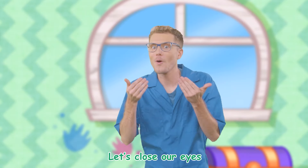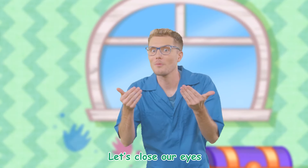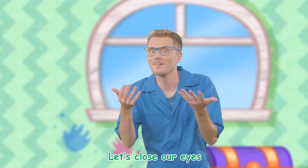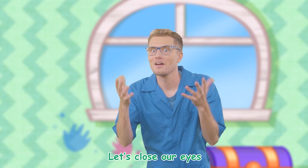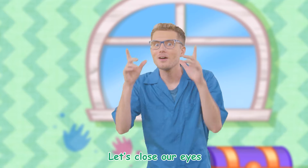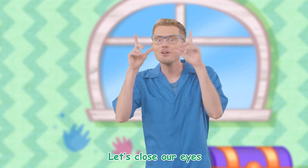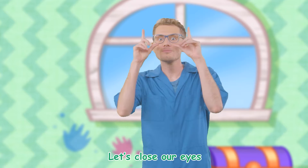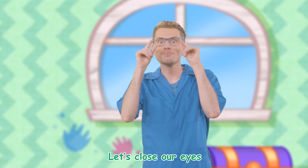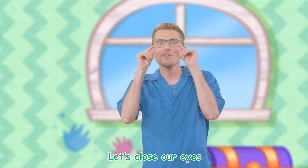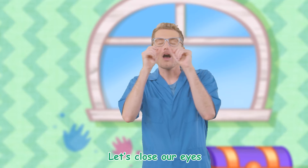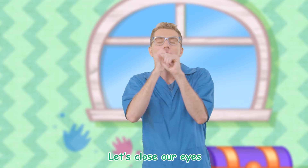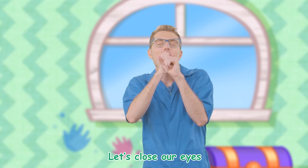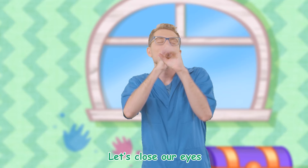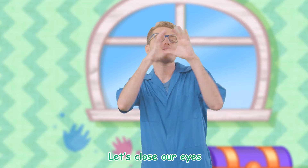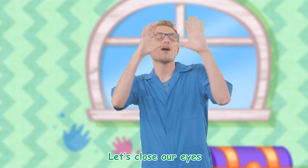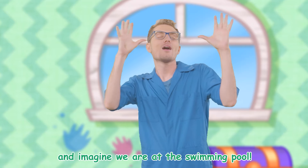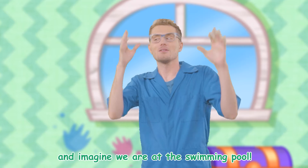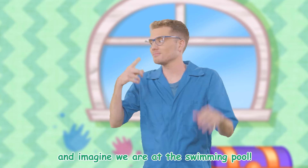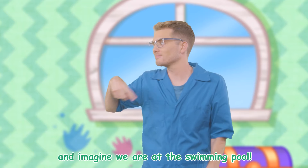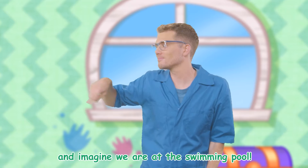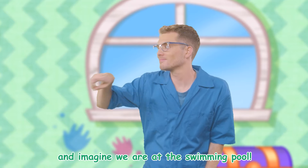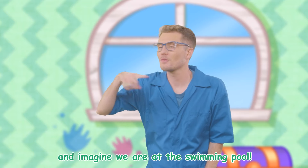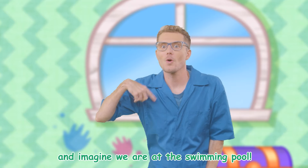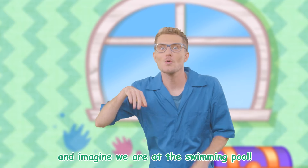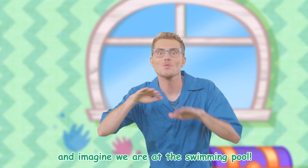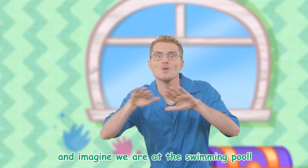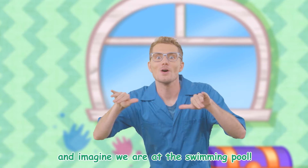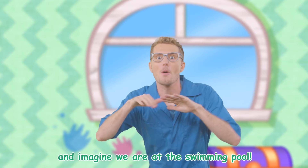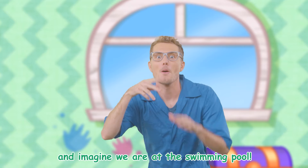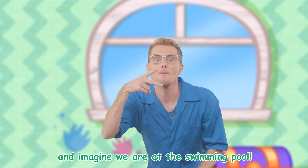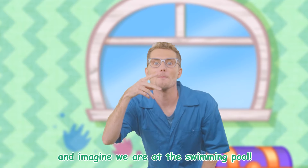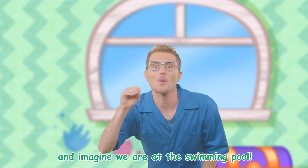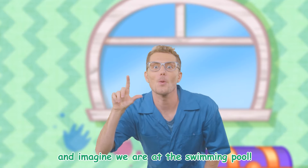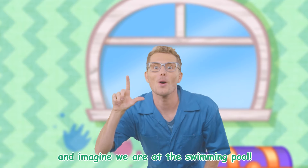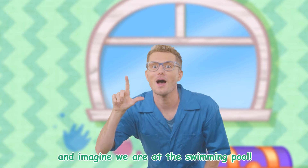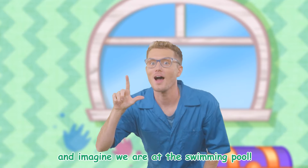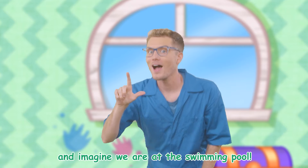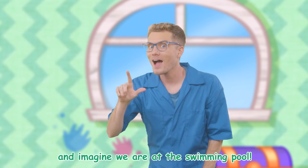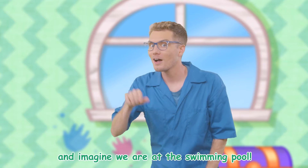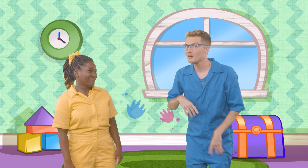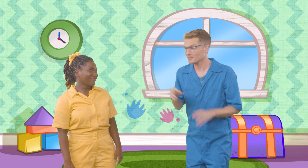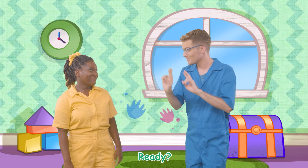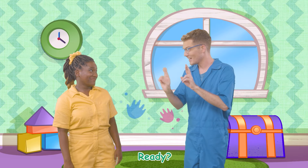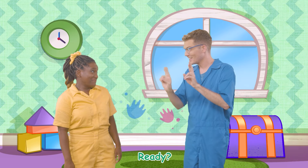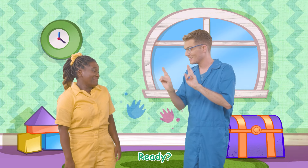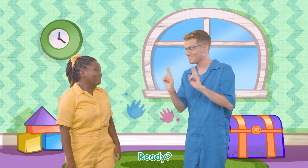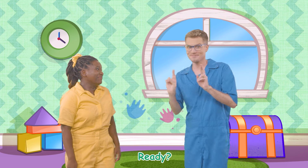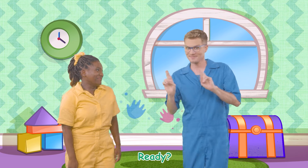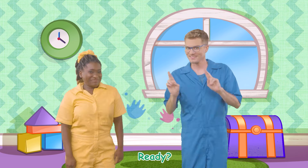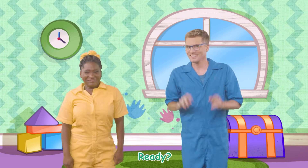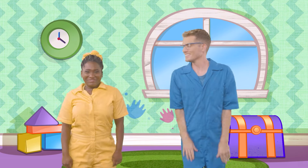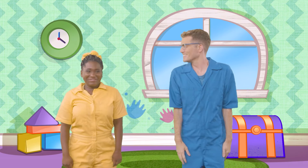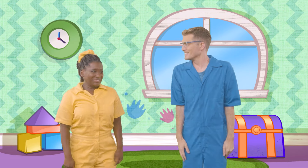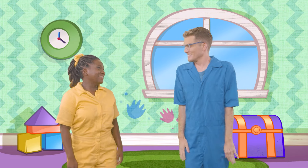let's close our eyes and imagine we are at the swimming pool. Ready?